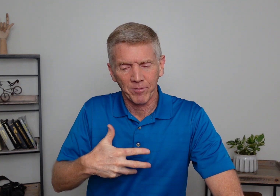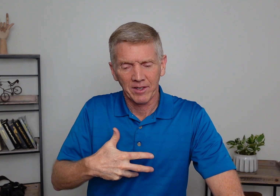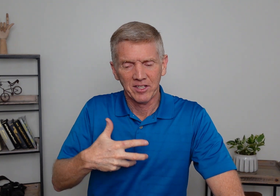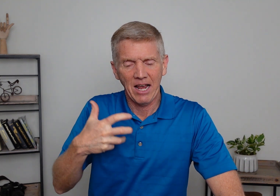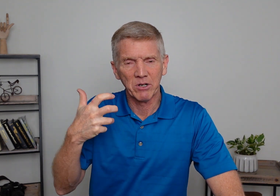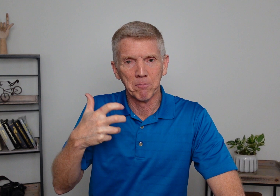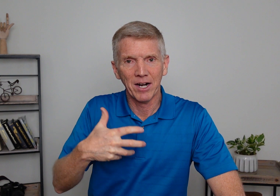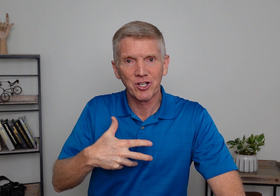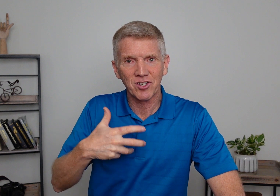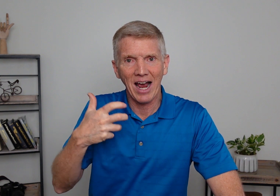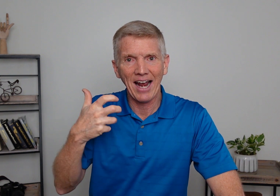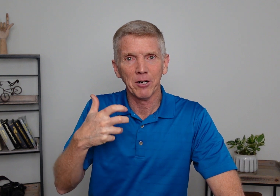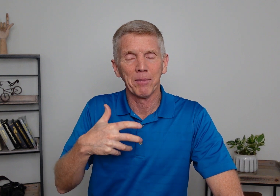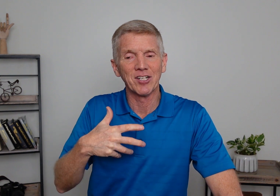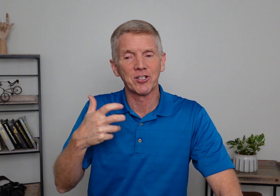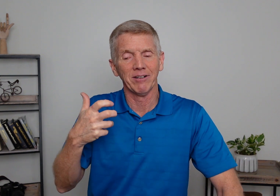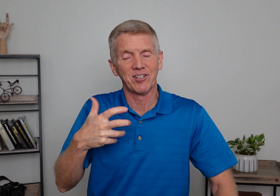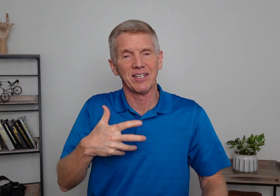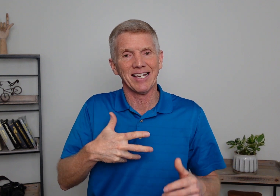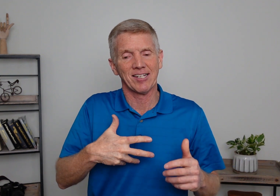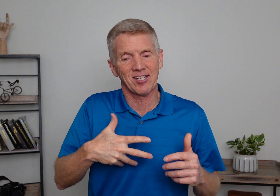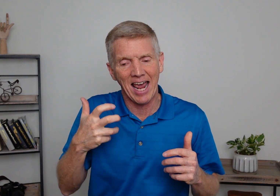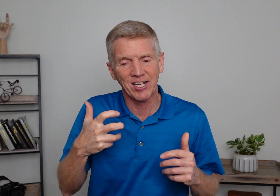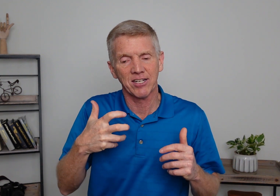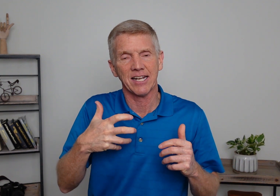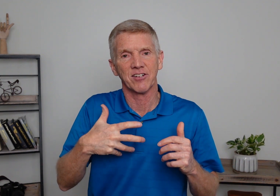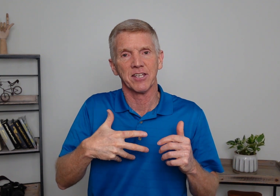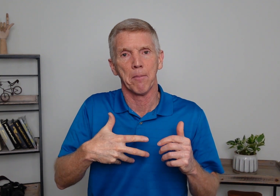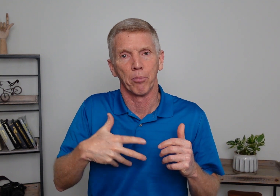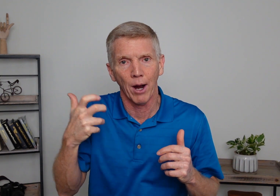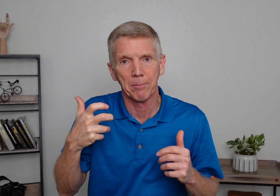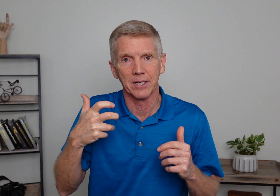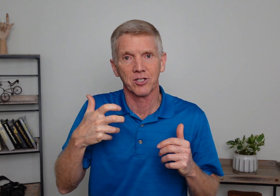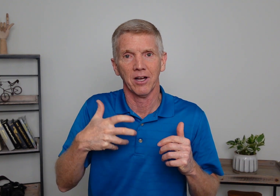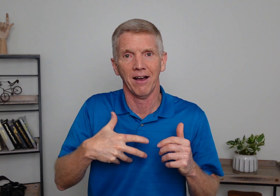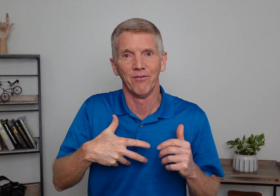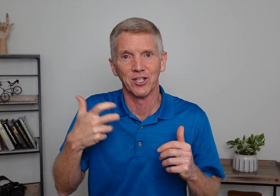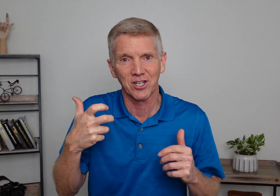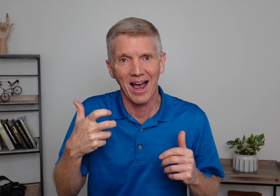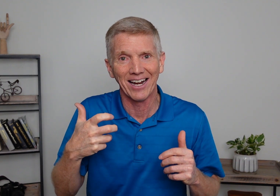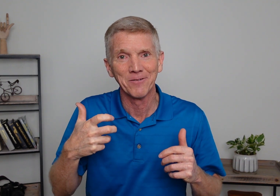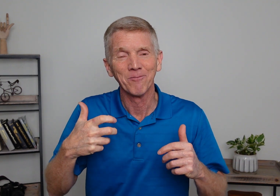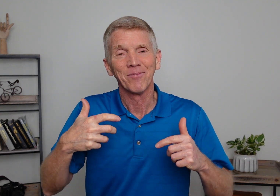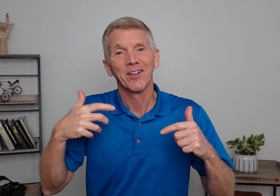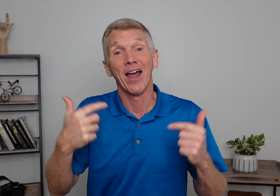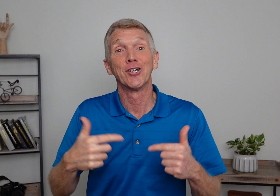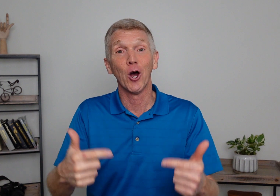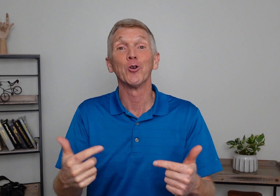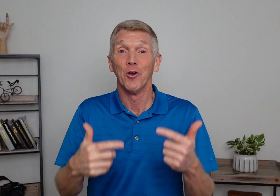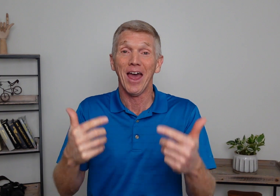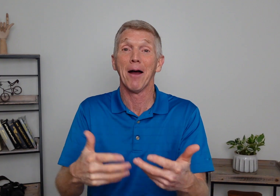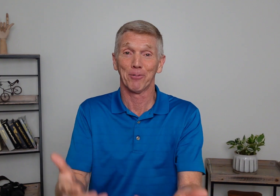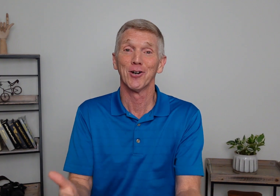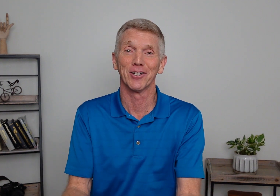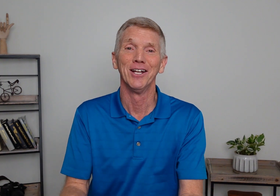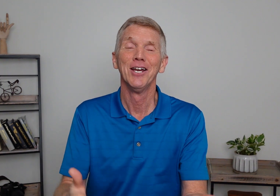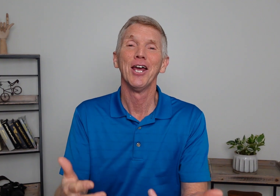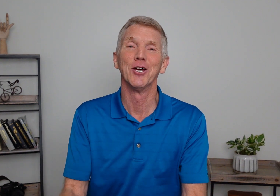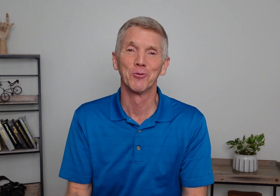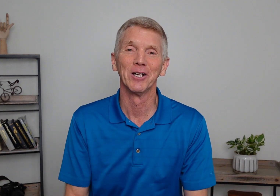See how it was much tighter, but still it's the intensity, it's the abruptness of the sign that shows you that person is really,